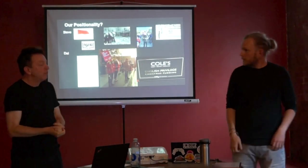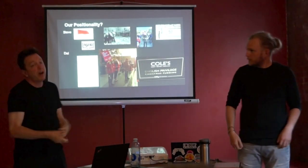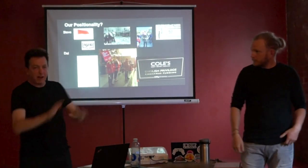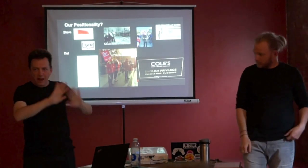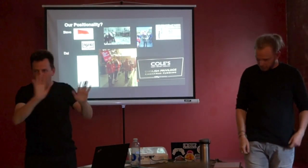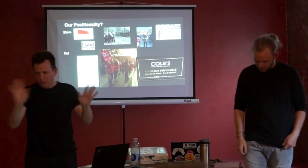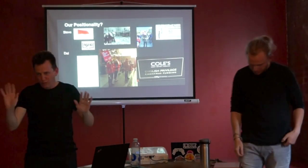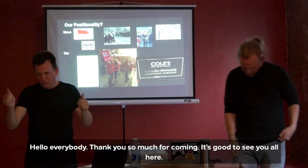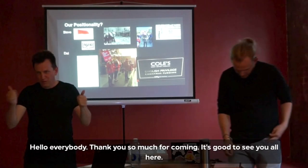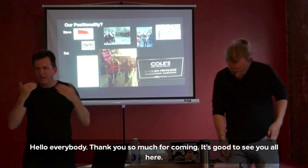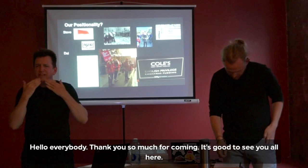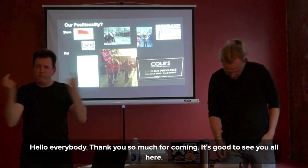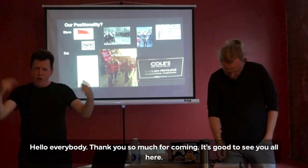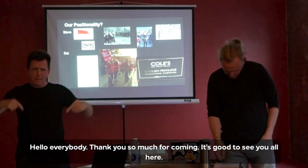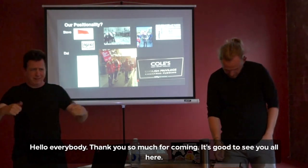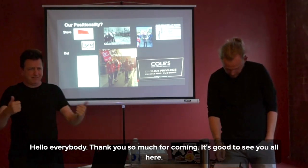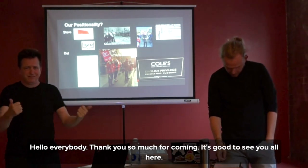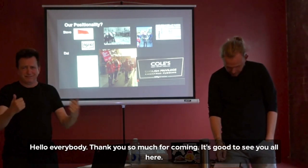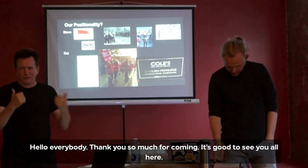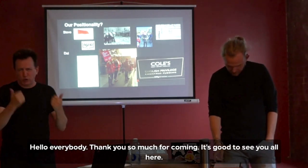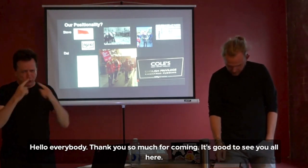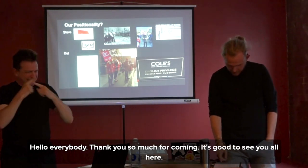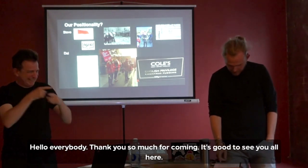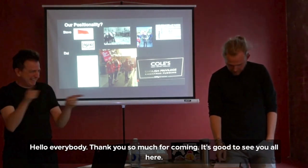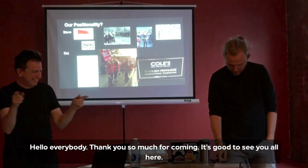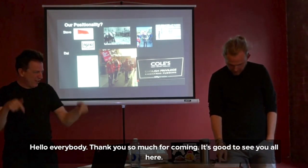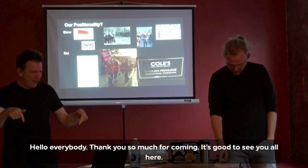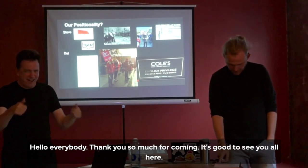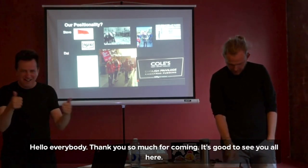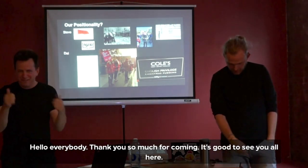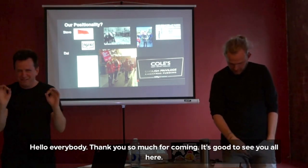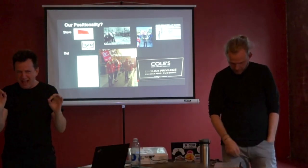So, Steve. Hello everybody, thank you so much for coming. It's good to see you all here.